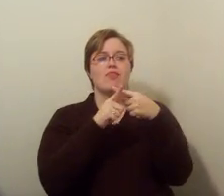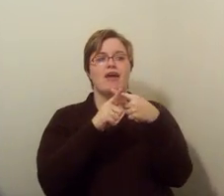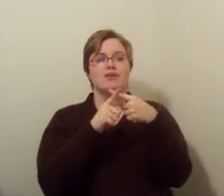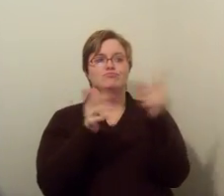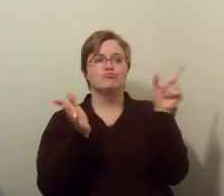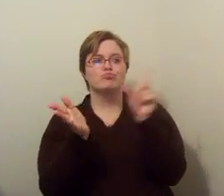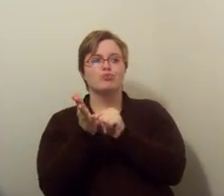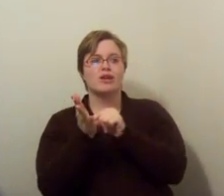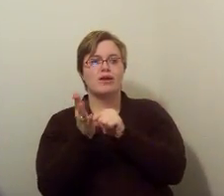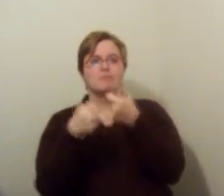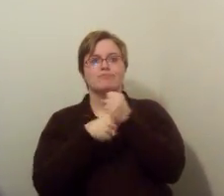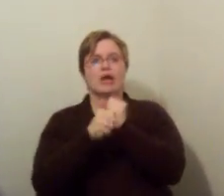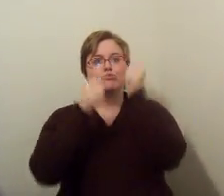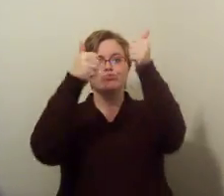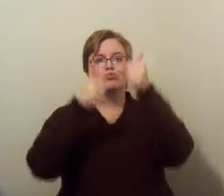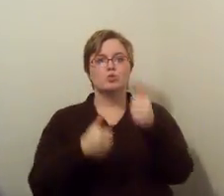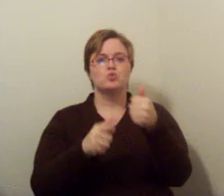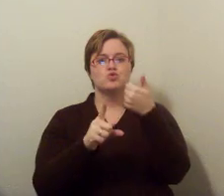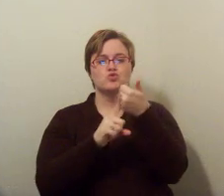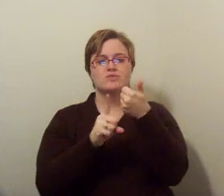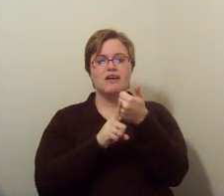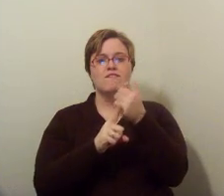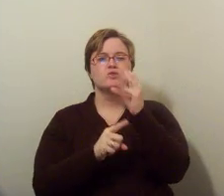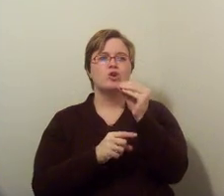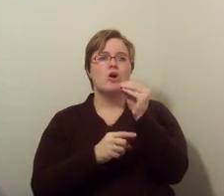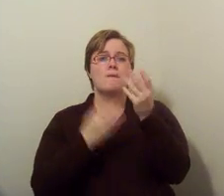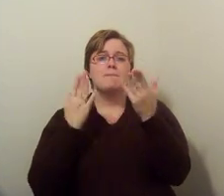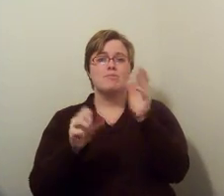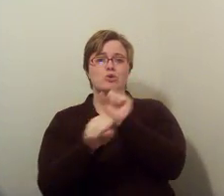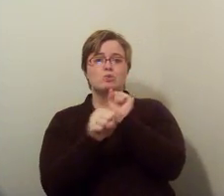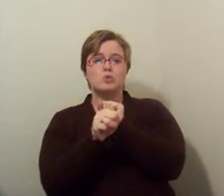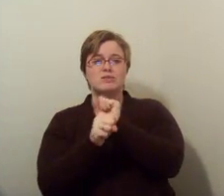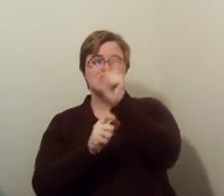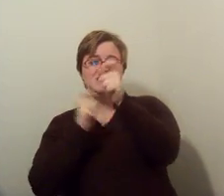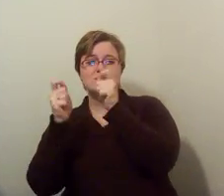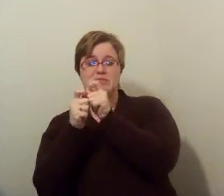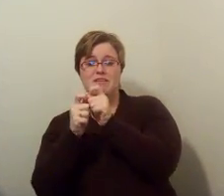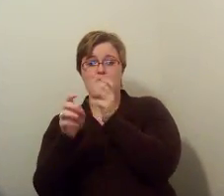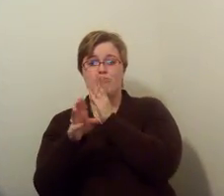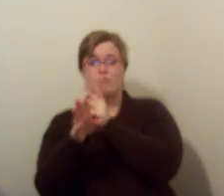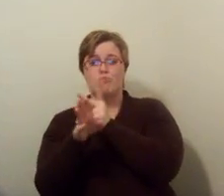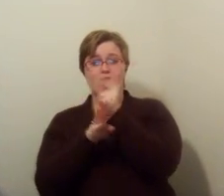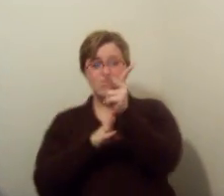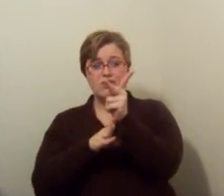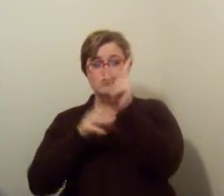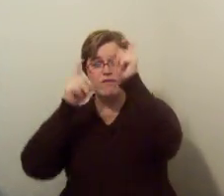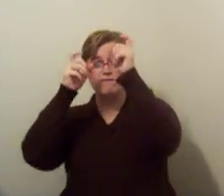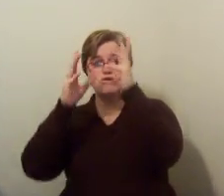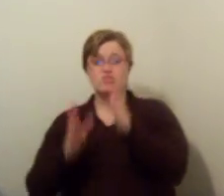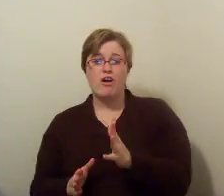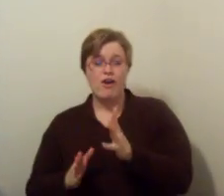you work specifically as a professional photographer or you take those skills with you to your other fields, I think it's